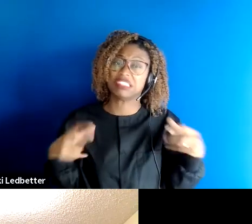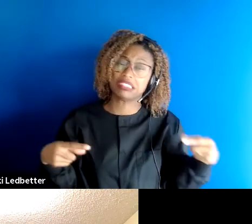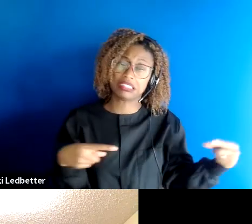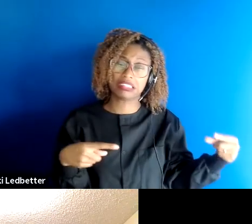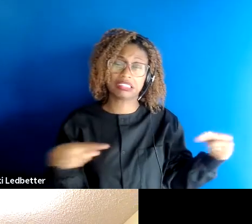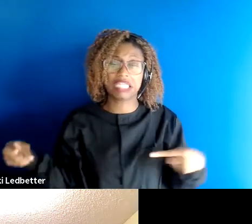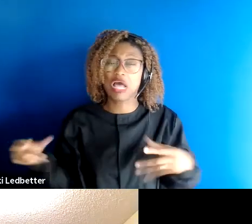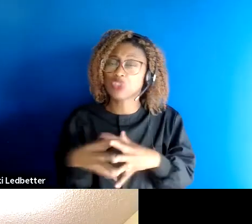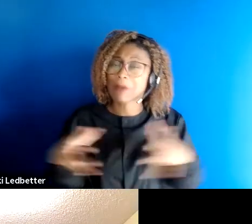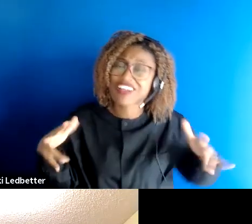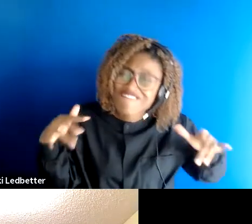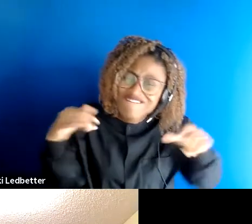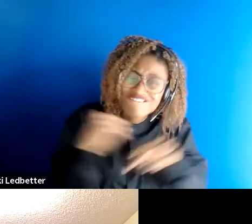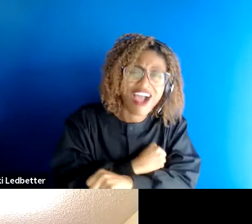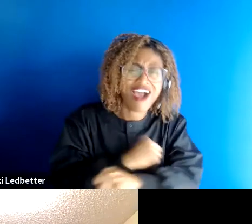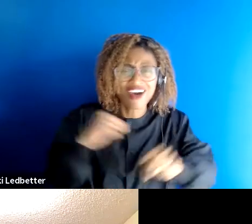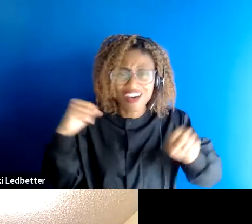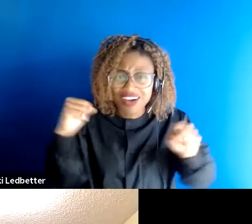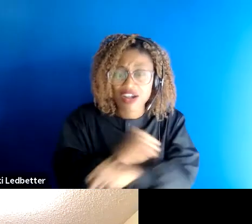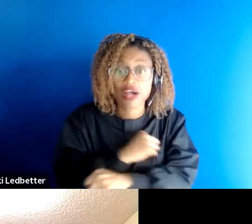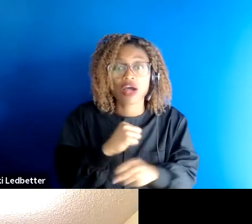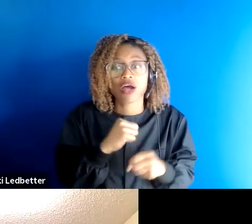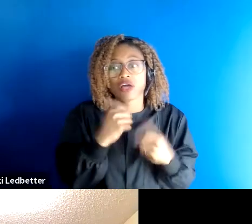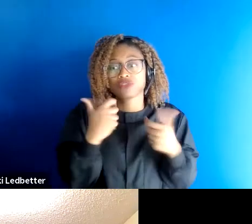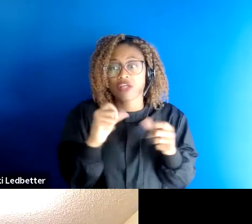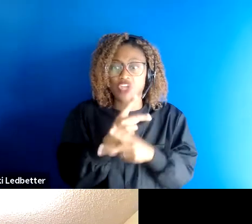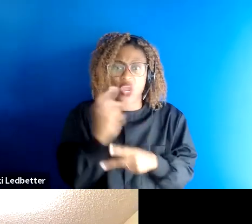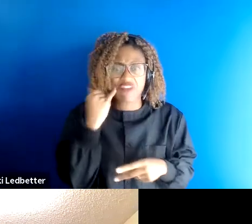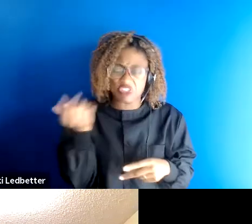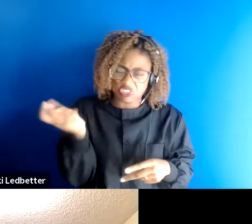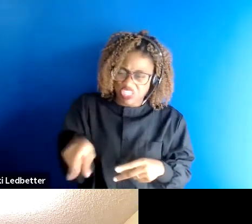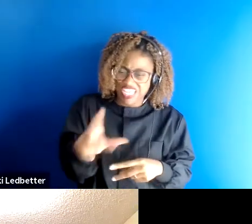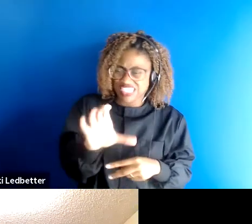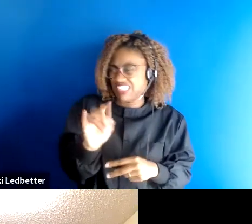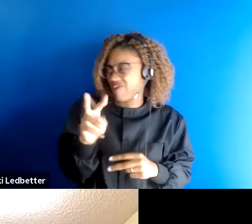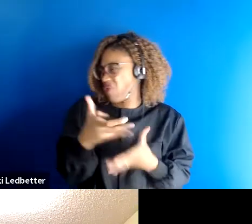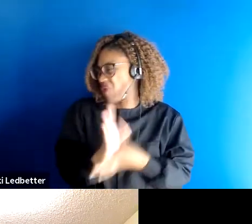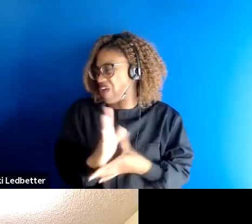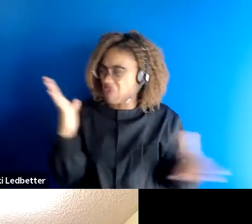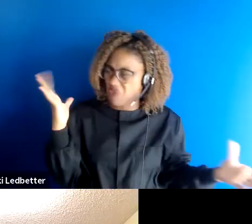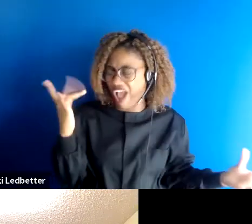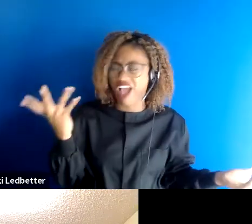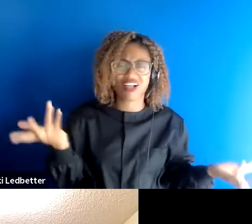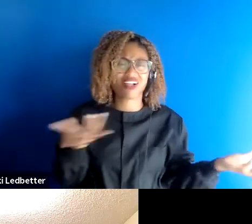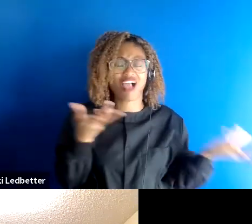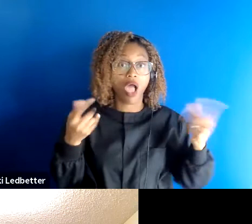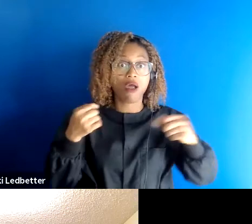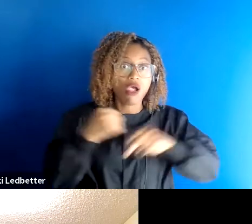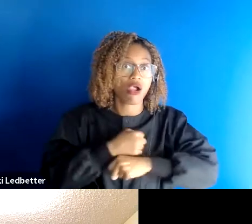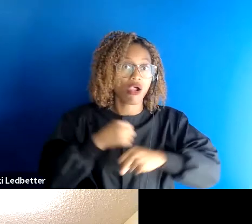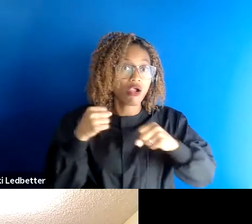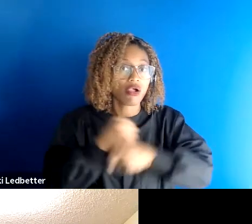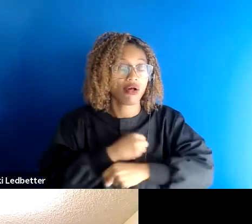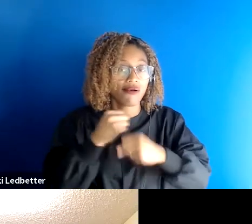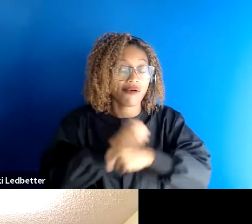fighting a lot about whether or not there should be civil rights. So if you think back